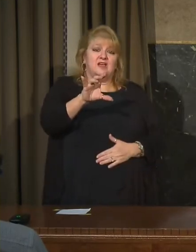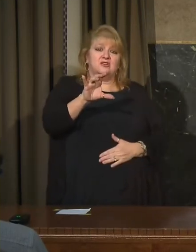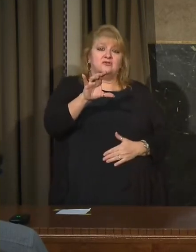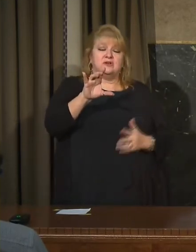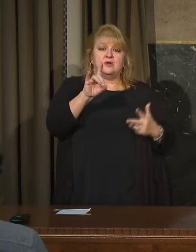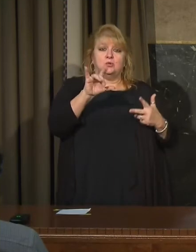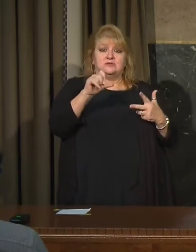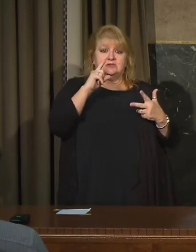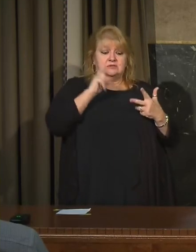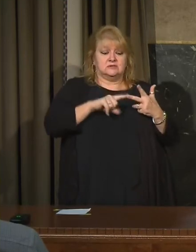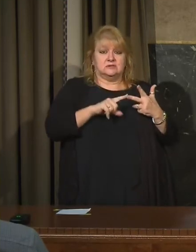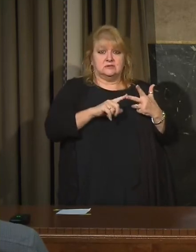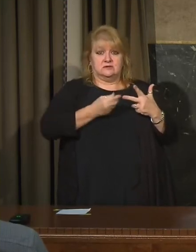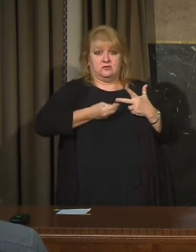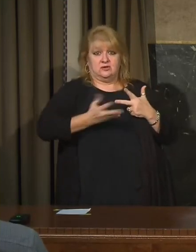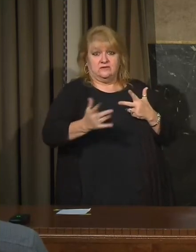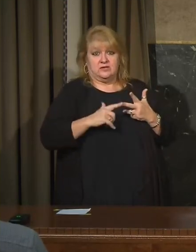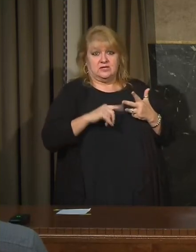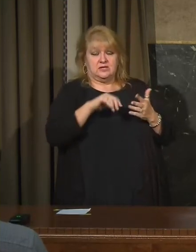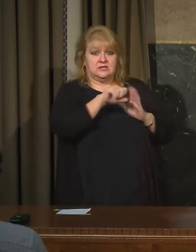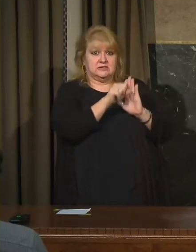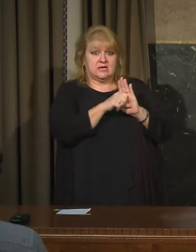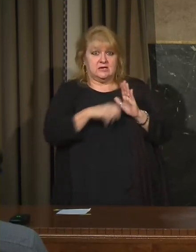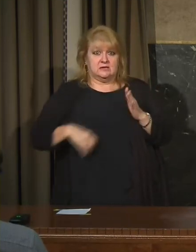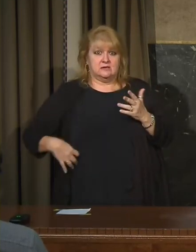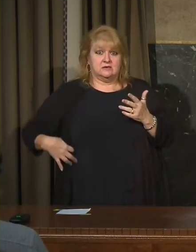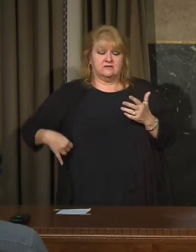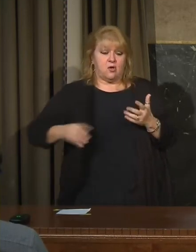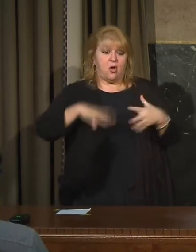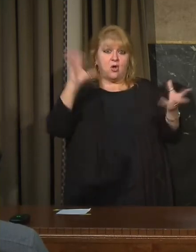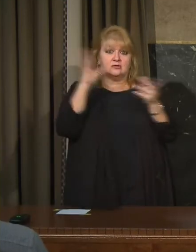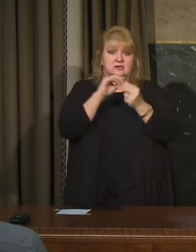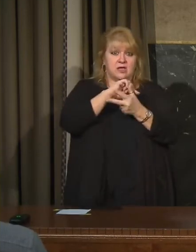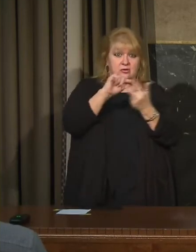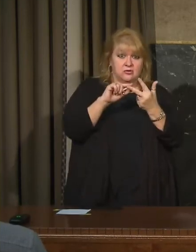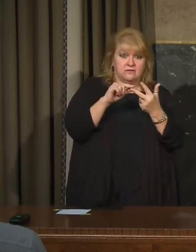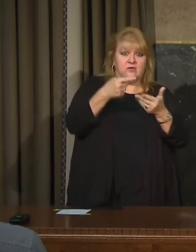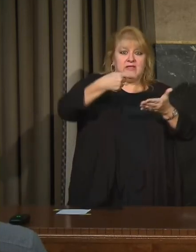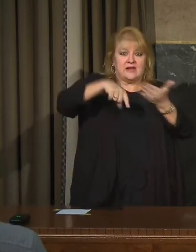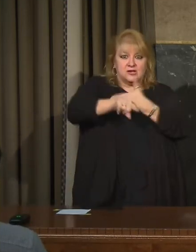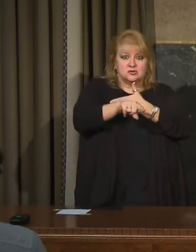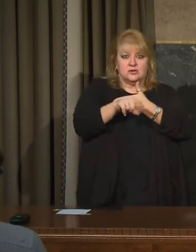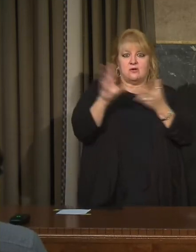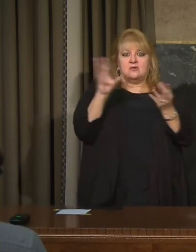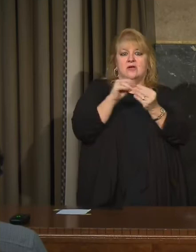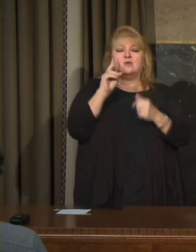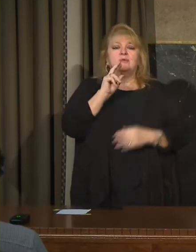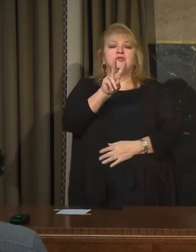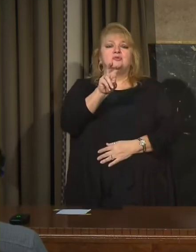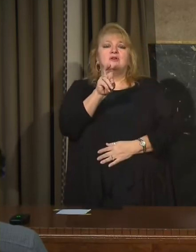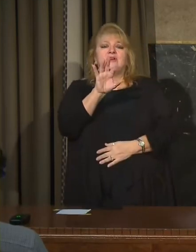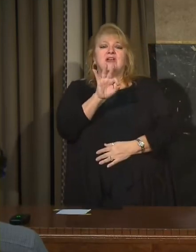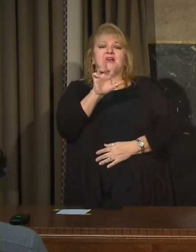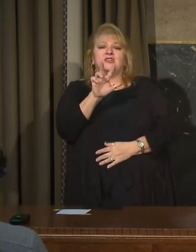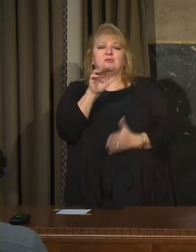for allocation within the state. If you total that up at the end of next week, that'll give us